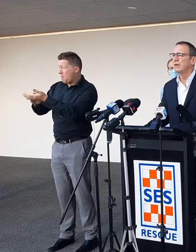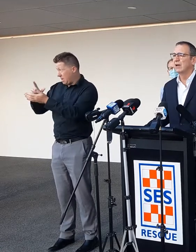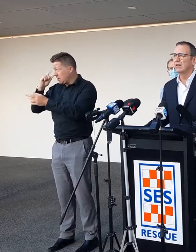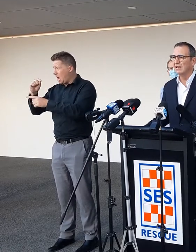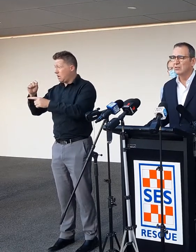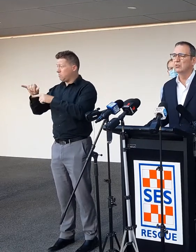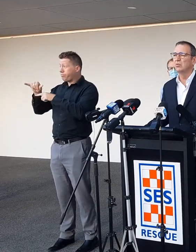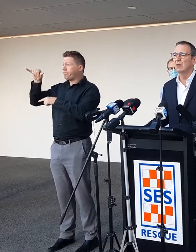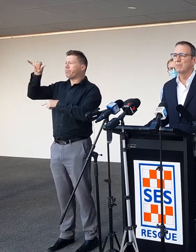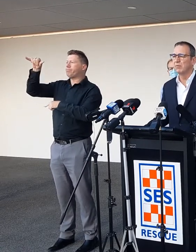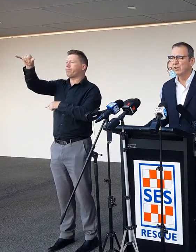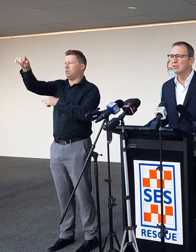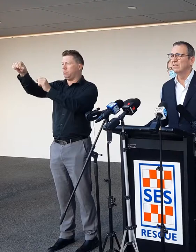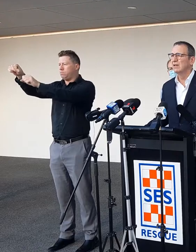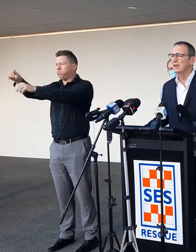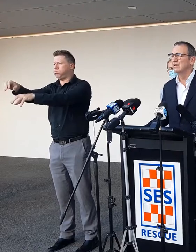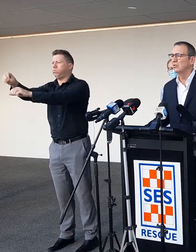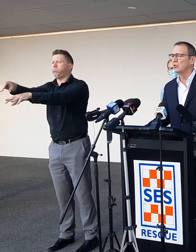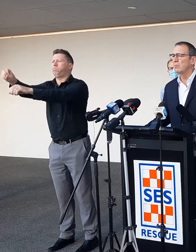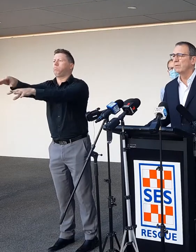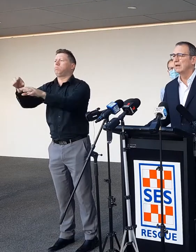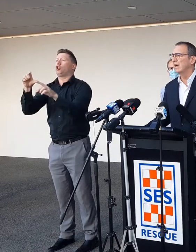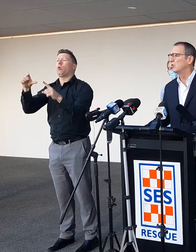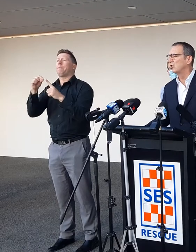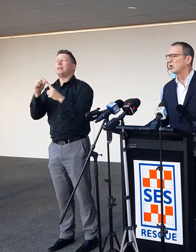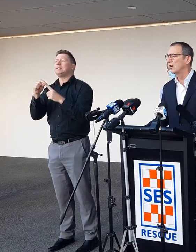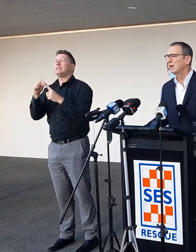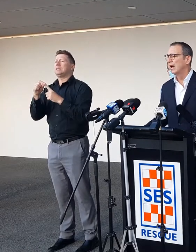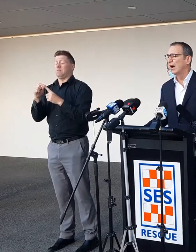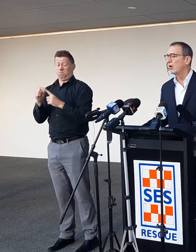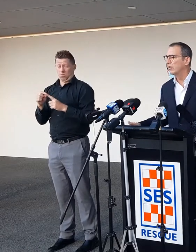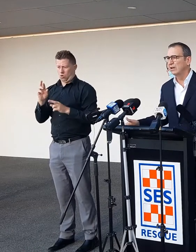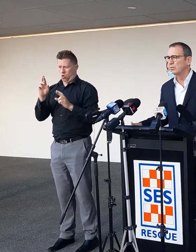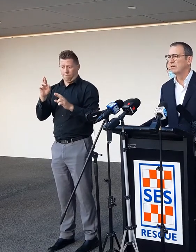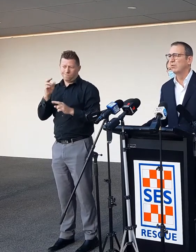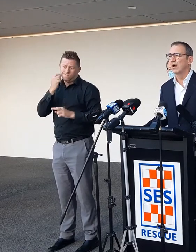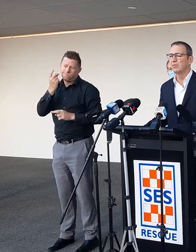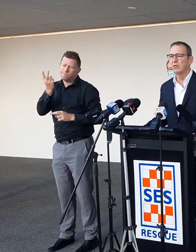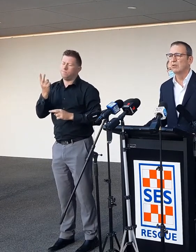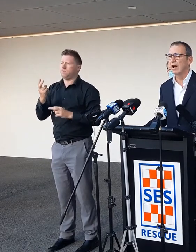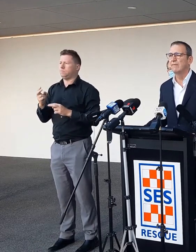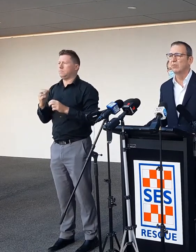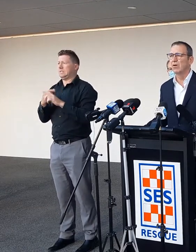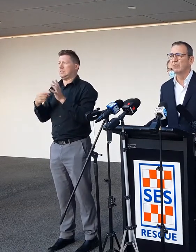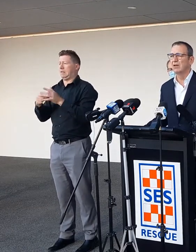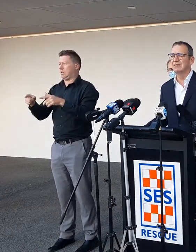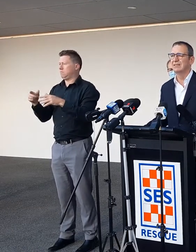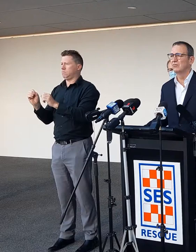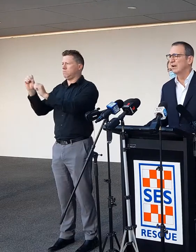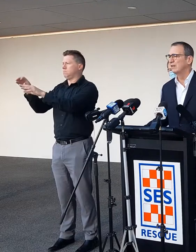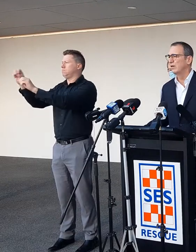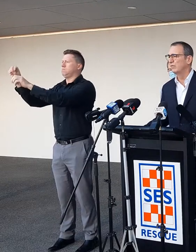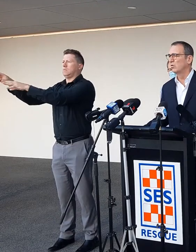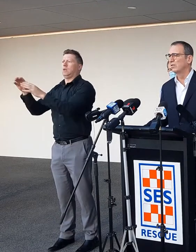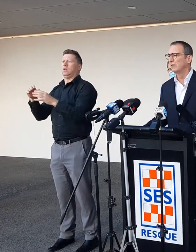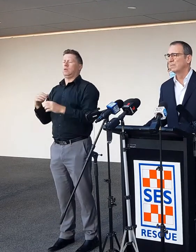of essential provisions into Cooper Pedy, and that could occur over the next 24 hours. We're very grateful for our friends in the